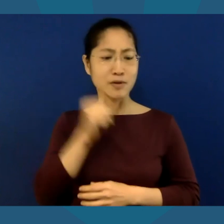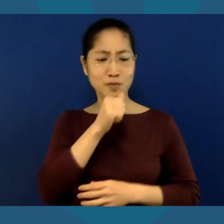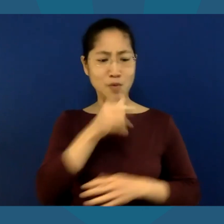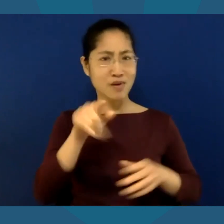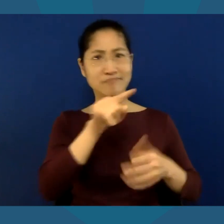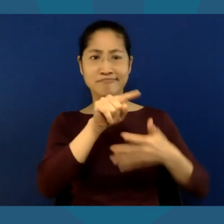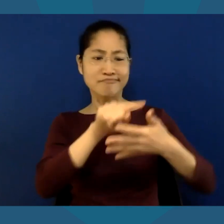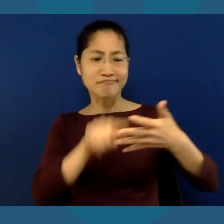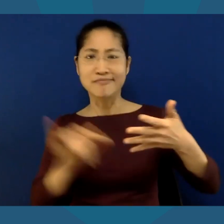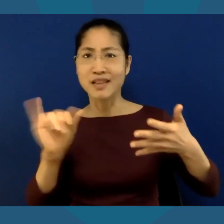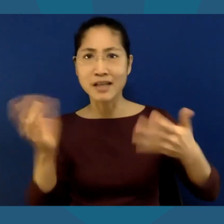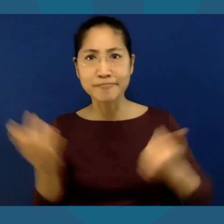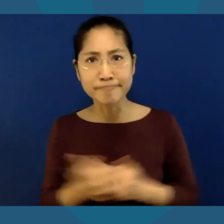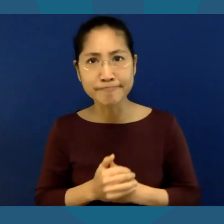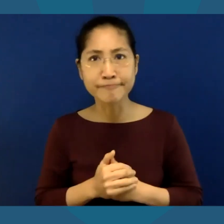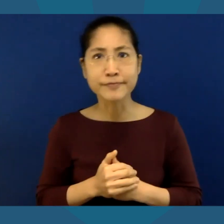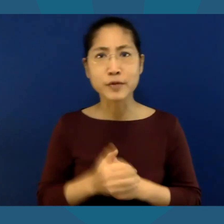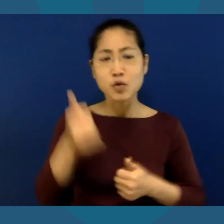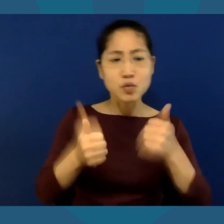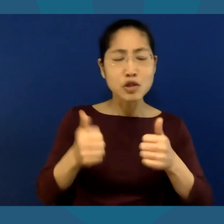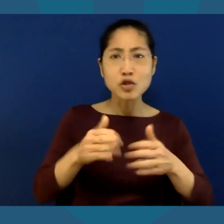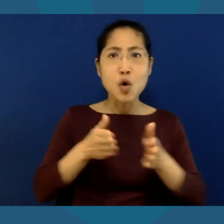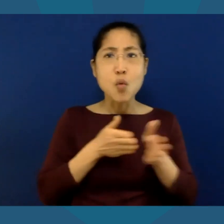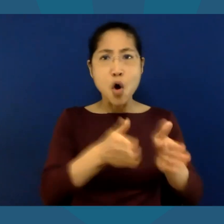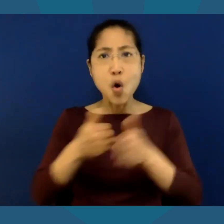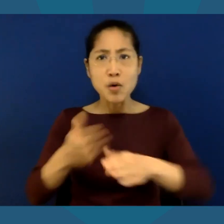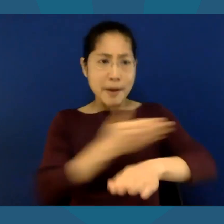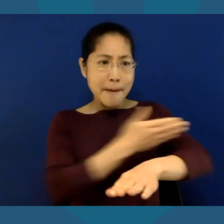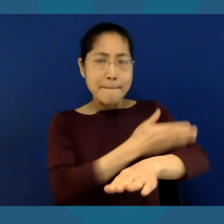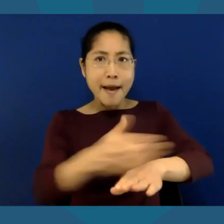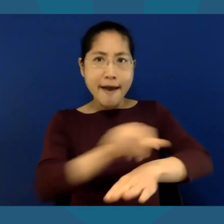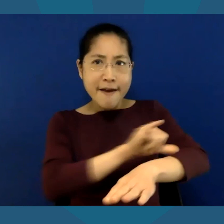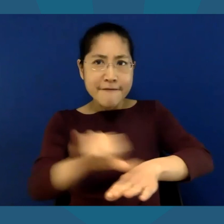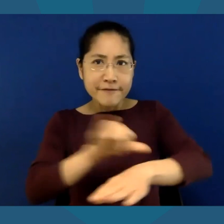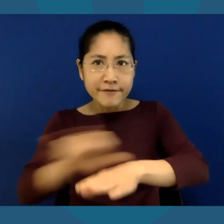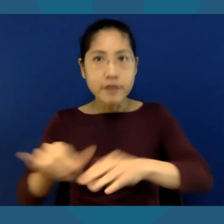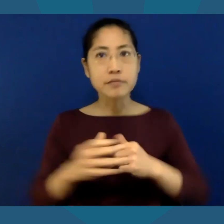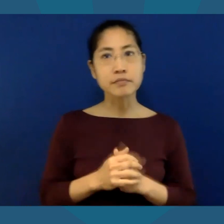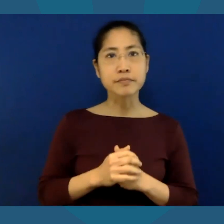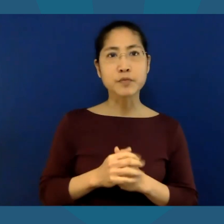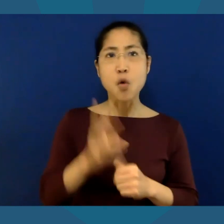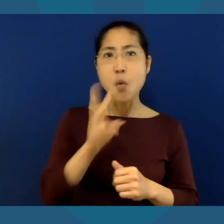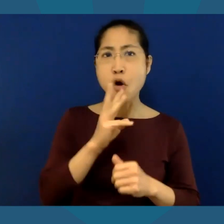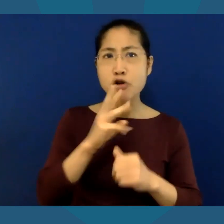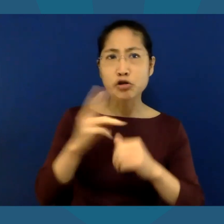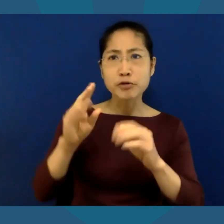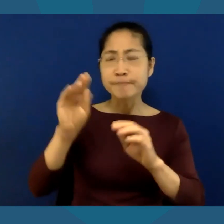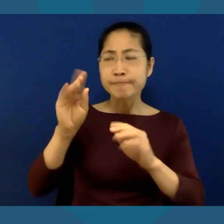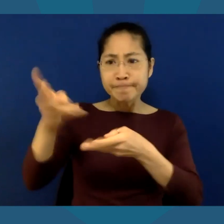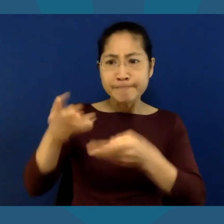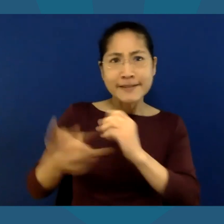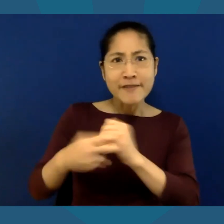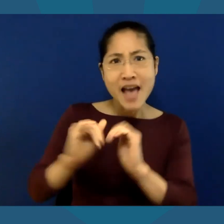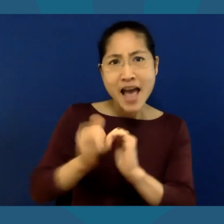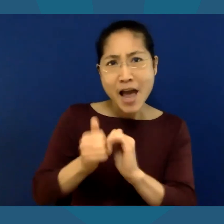Legislators decide whose roads get paved, whether to conserve our water,